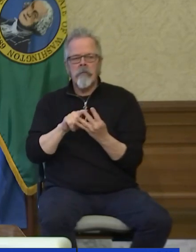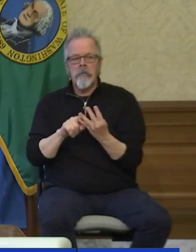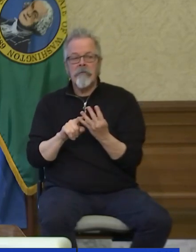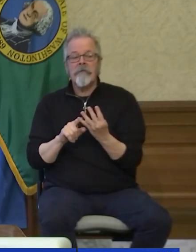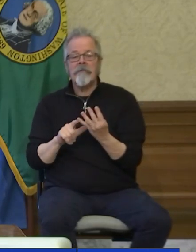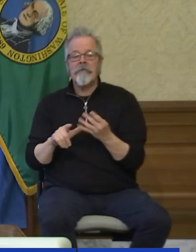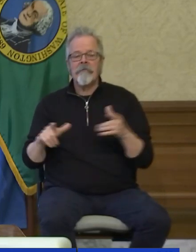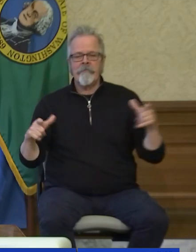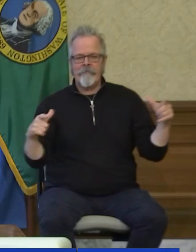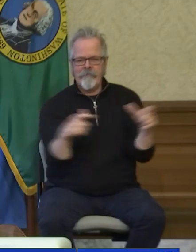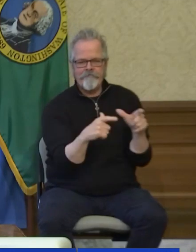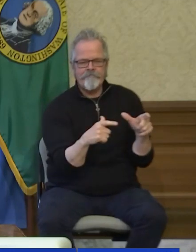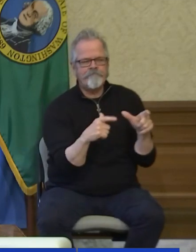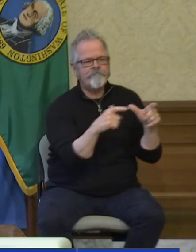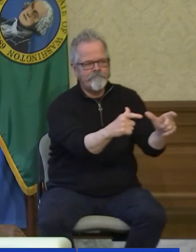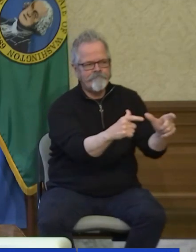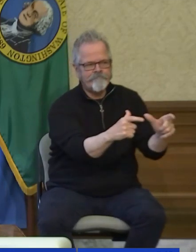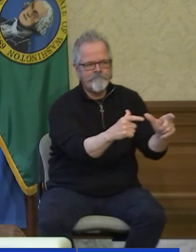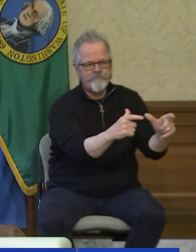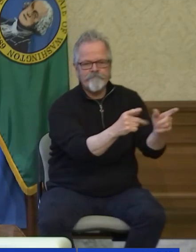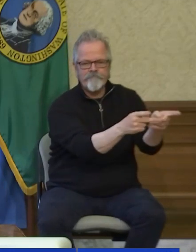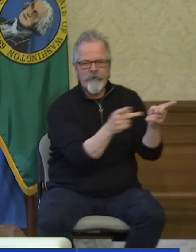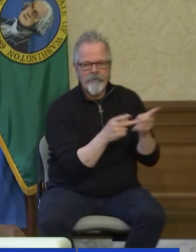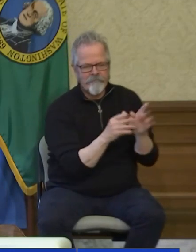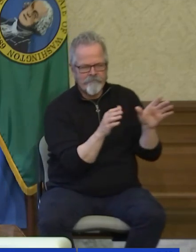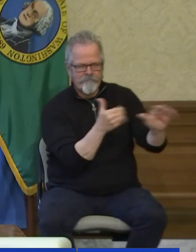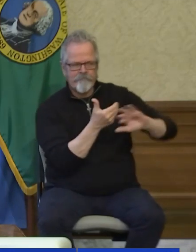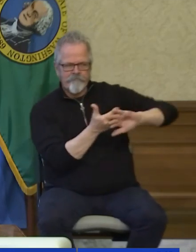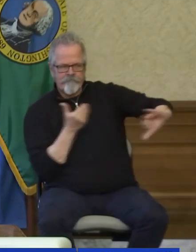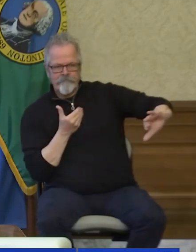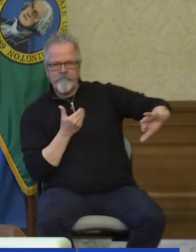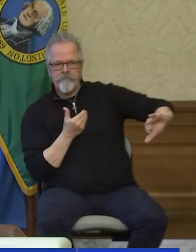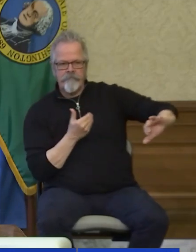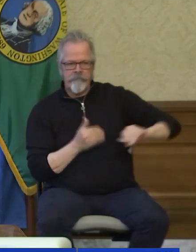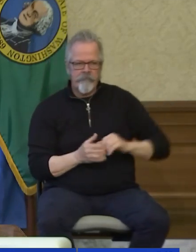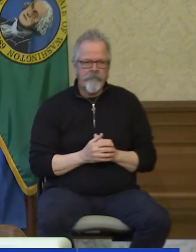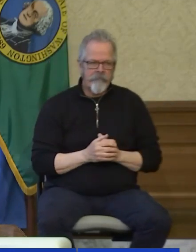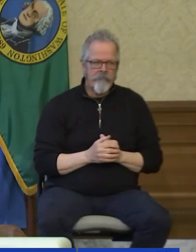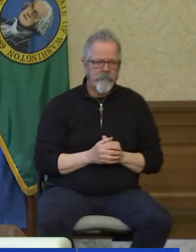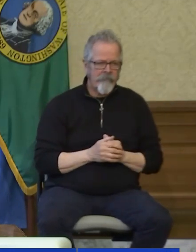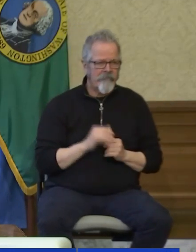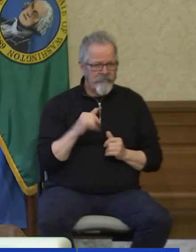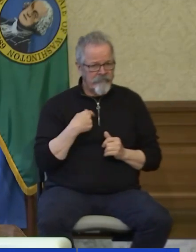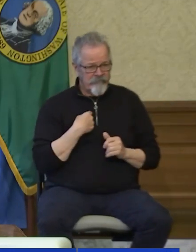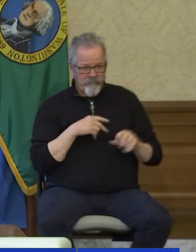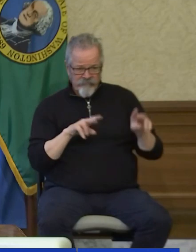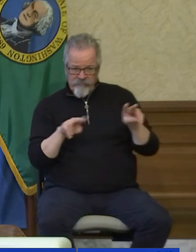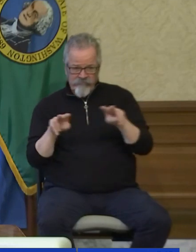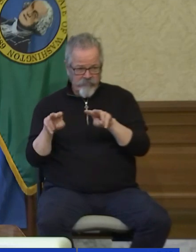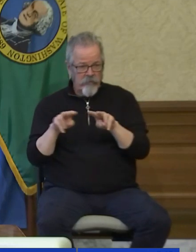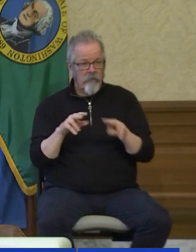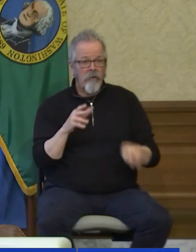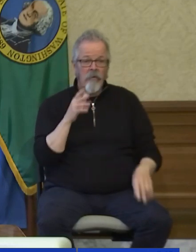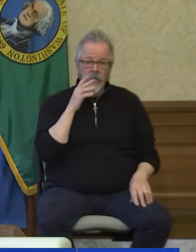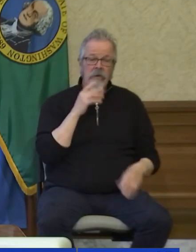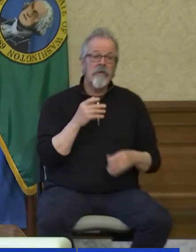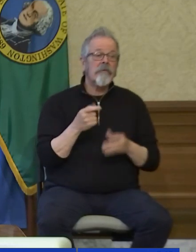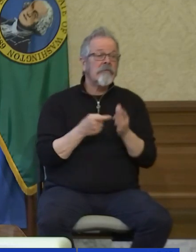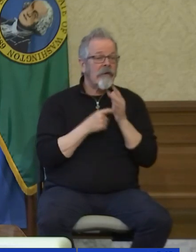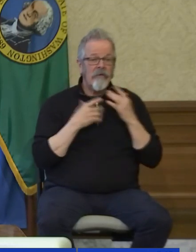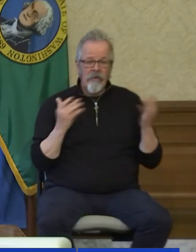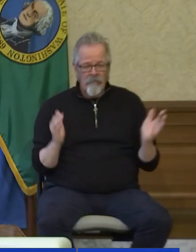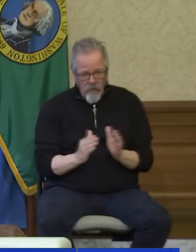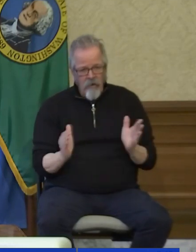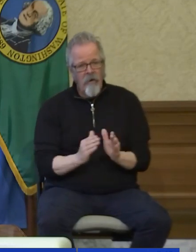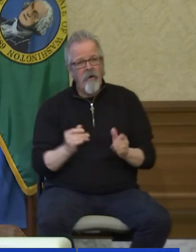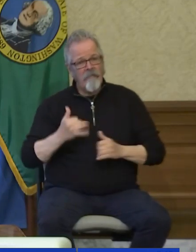so they do not transmit the disease. And this is going to take a small army to do all this work. It's very labor intensive because